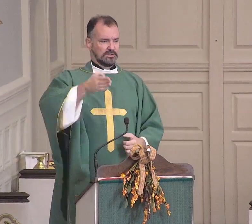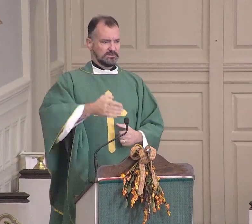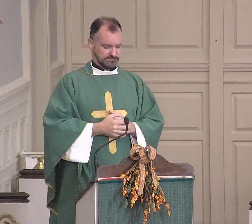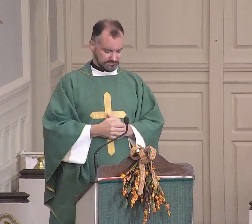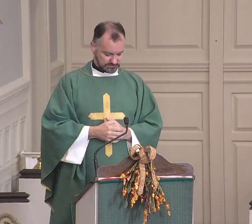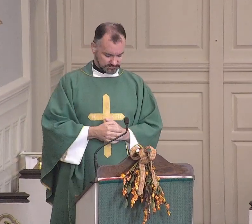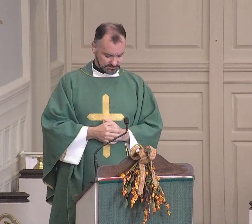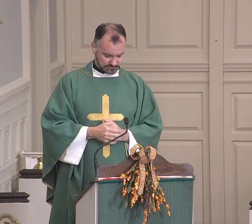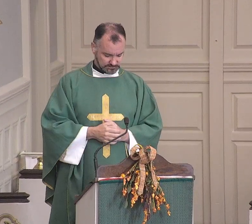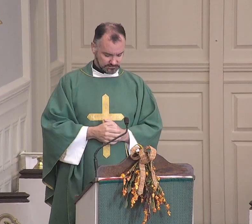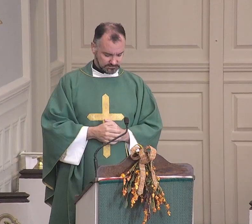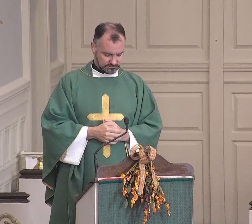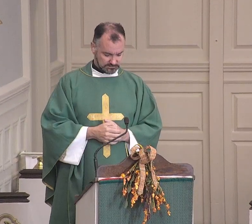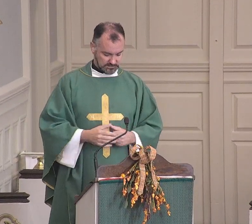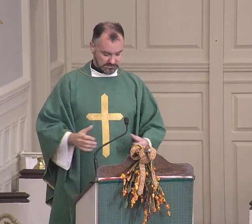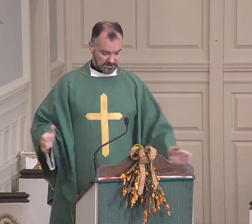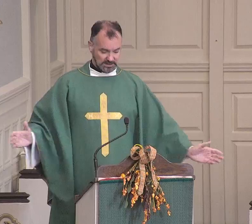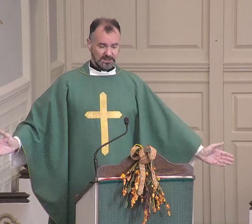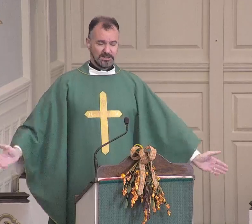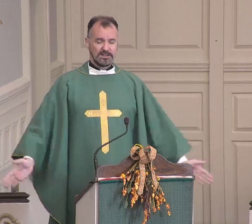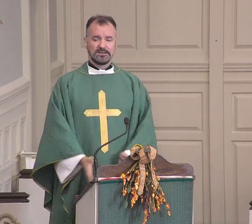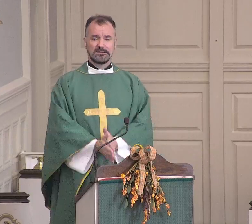Lord.